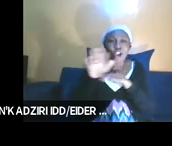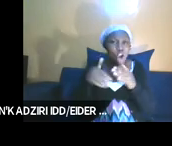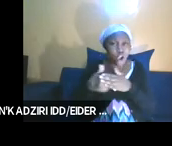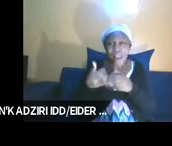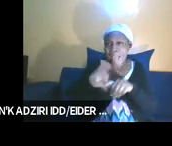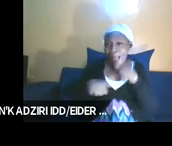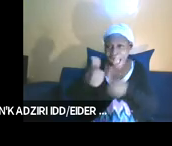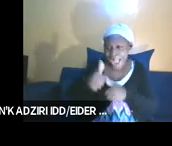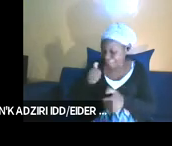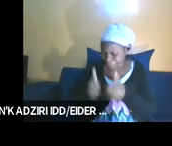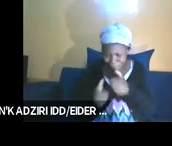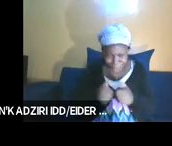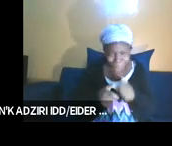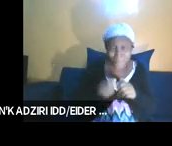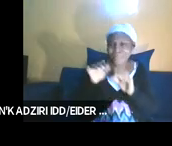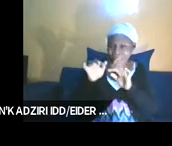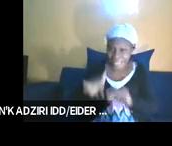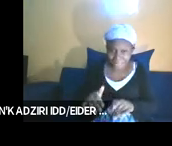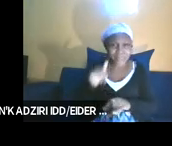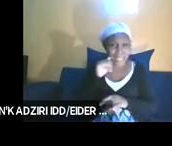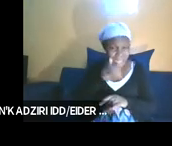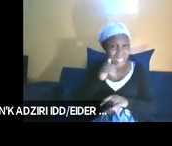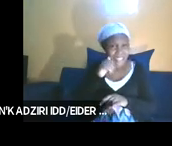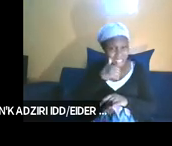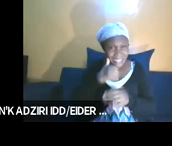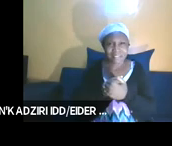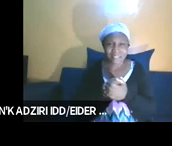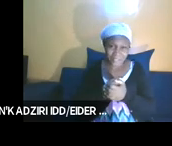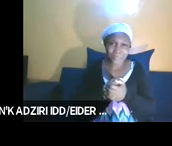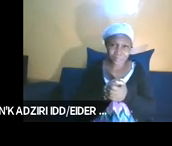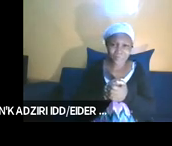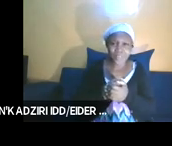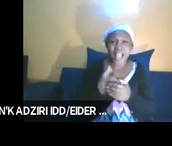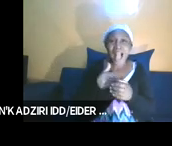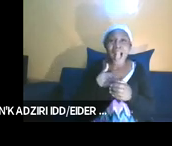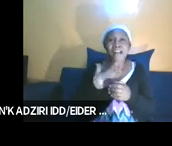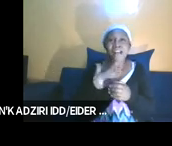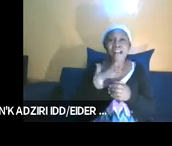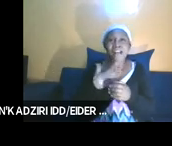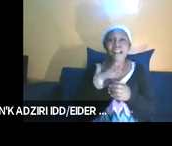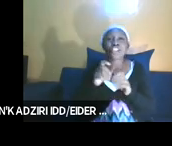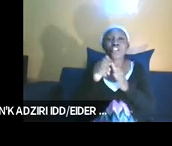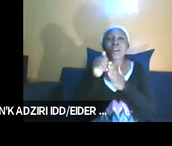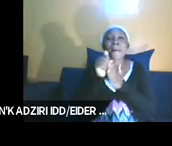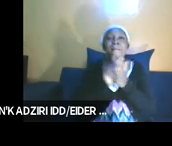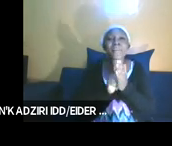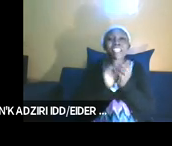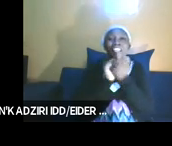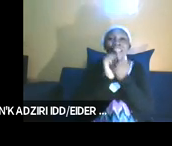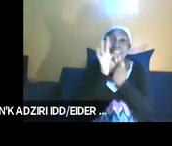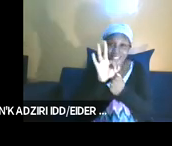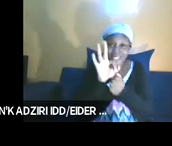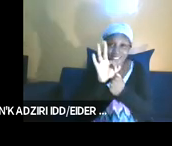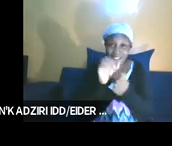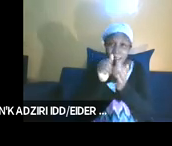in the documents, so that's great. We have this sort of warm-up question, and on page 13, which is like, what are you